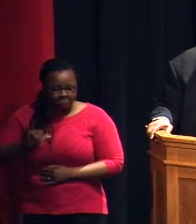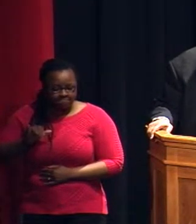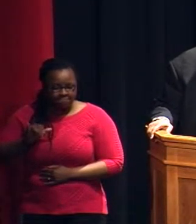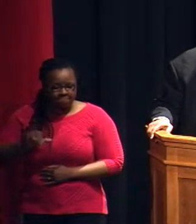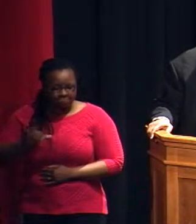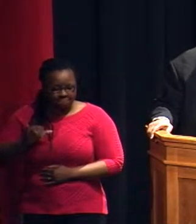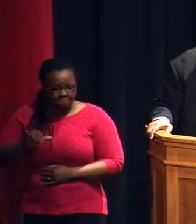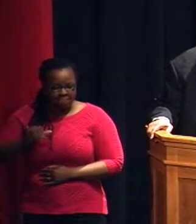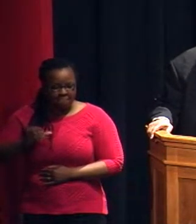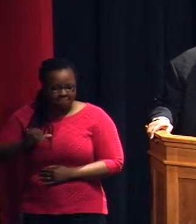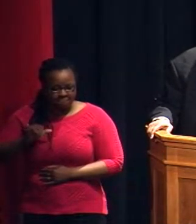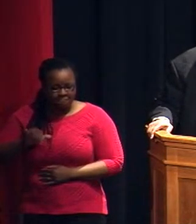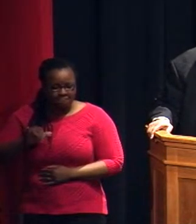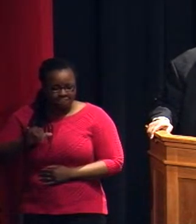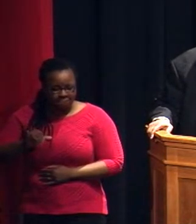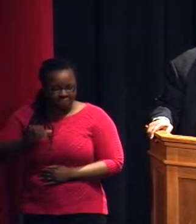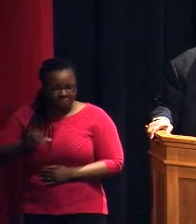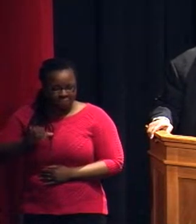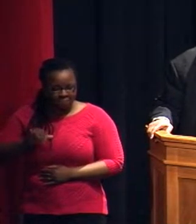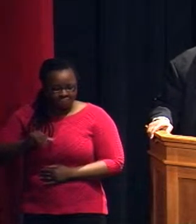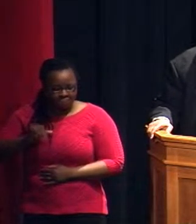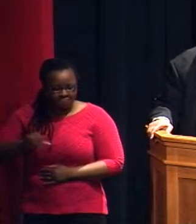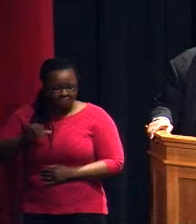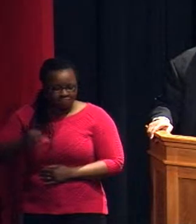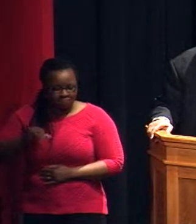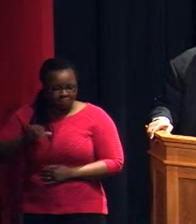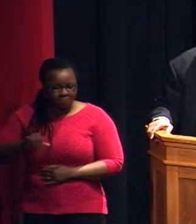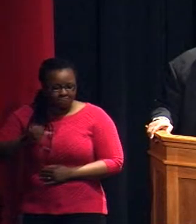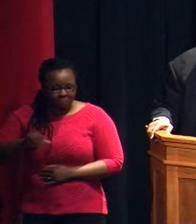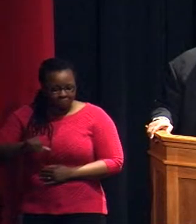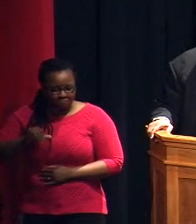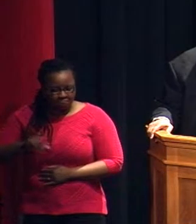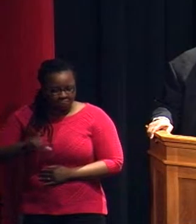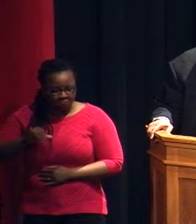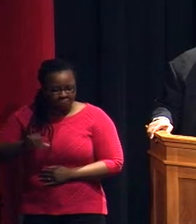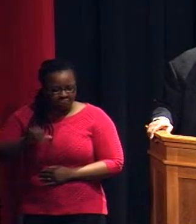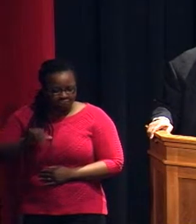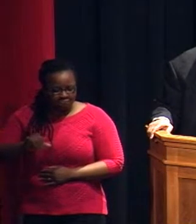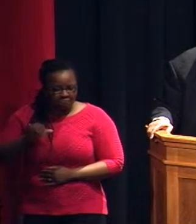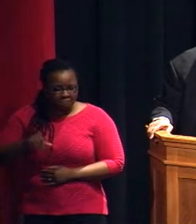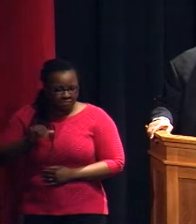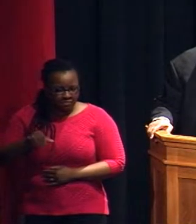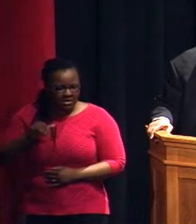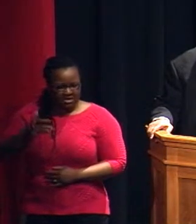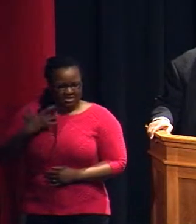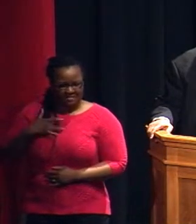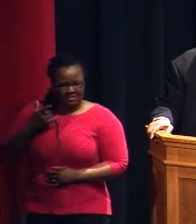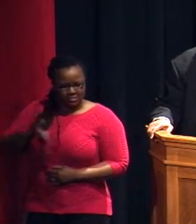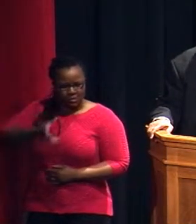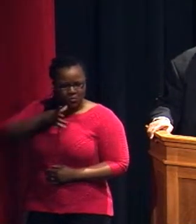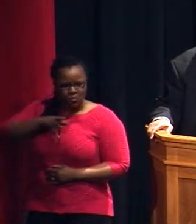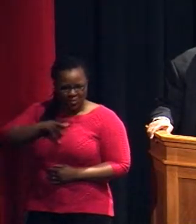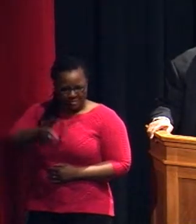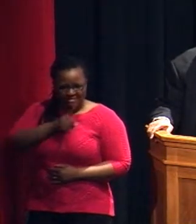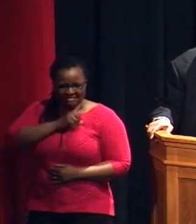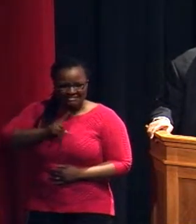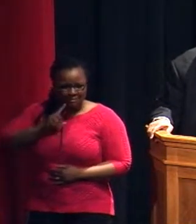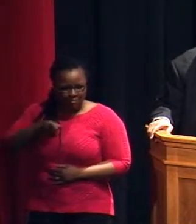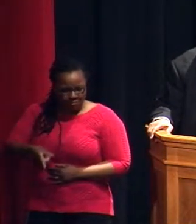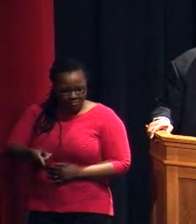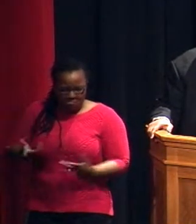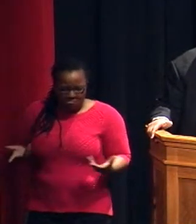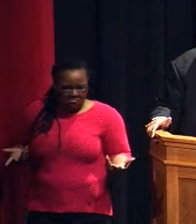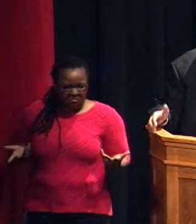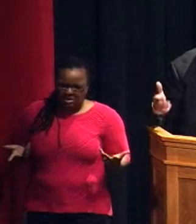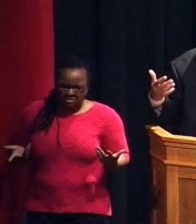did not stop her at age 15 from doing something heroic. Linda and I were 14 years old when we came